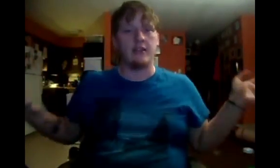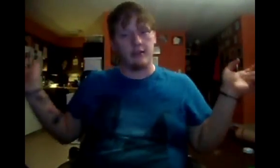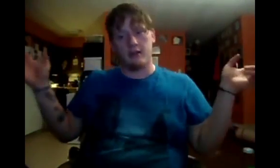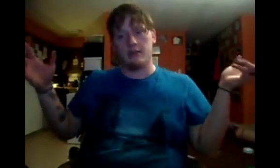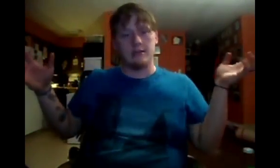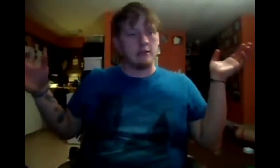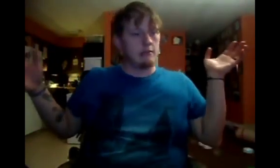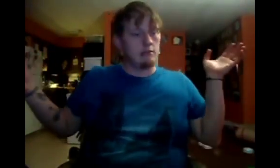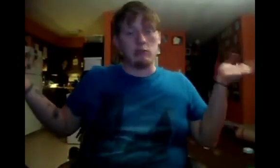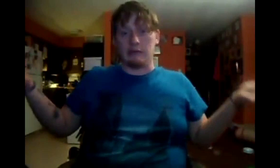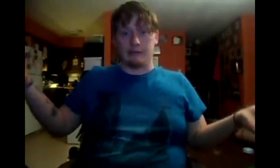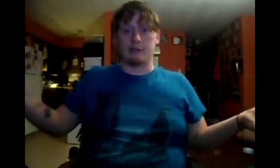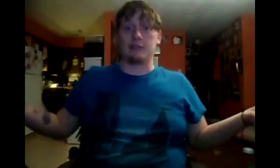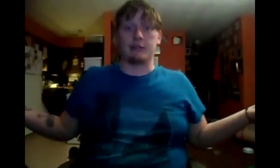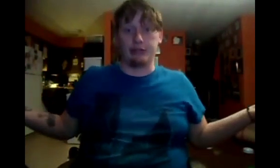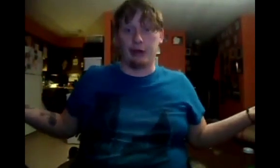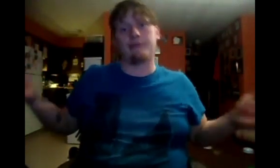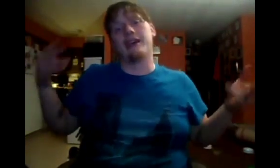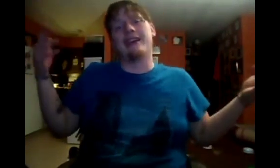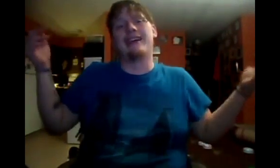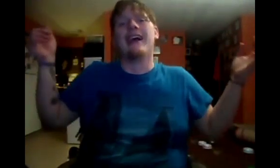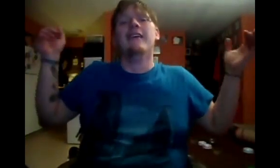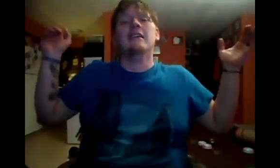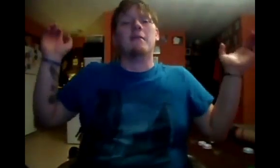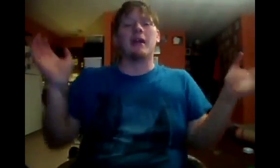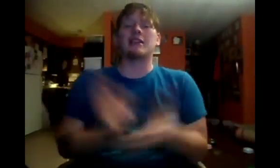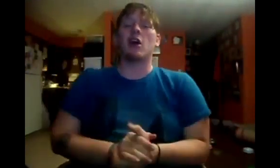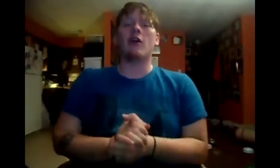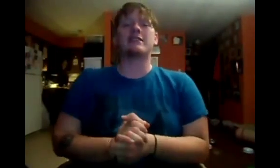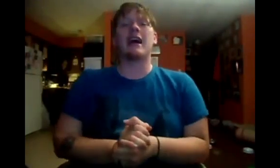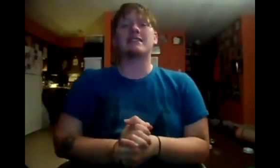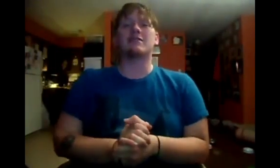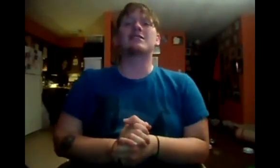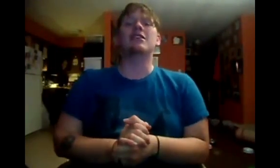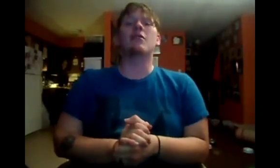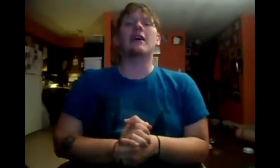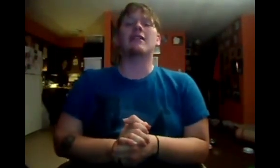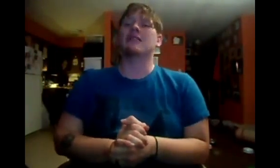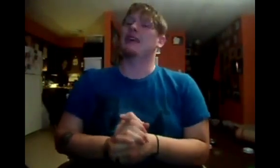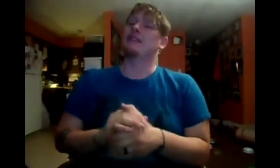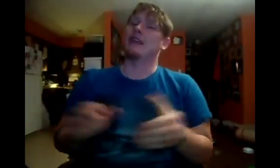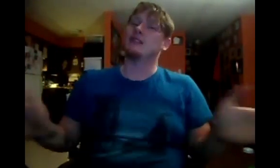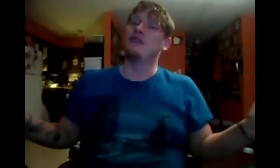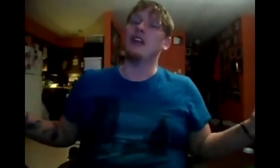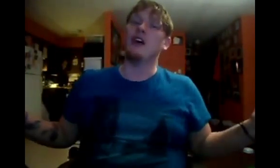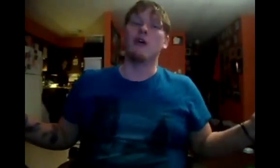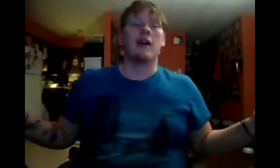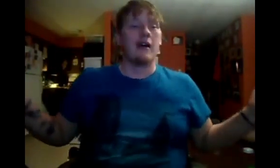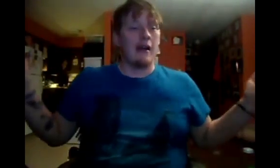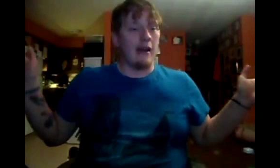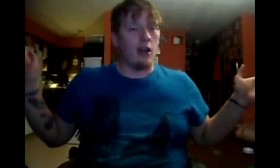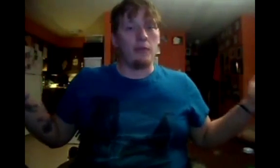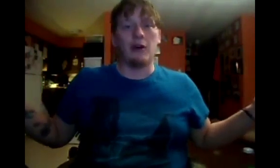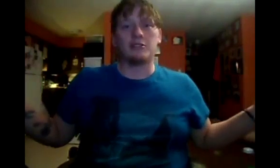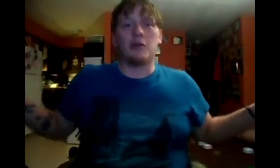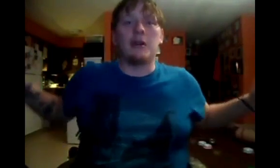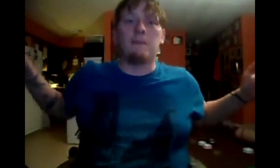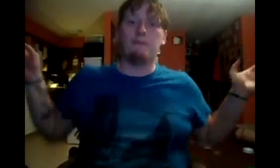and wherever else you're gonna share it. But as always, guys, I'll see you in the next video. I hope you all enjoyed.